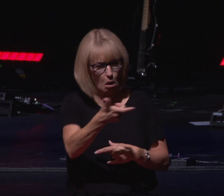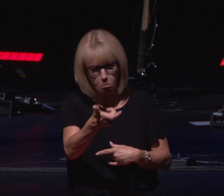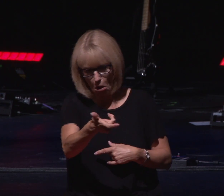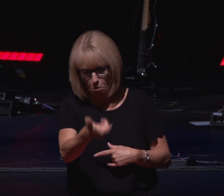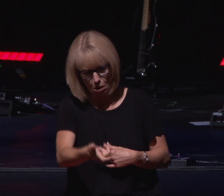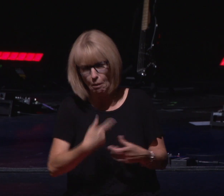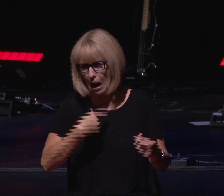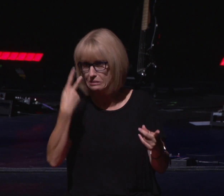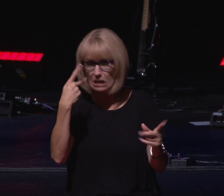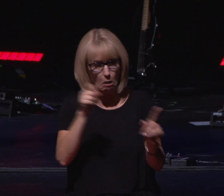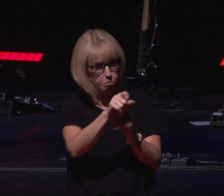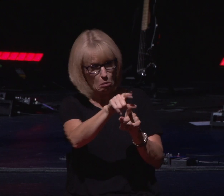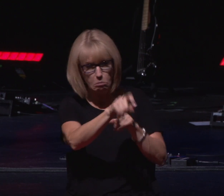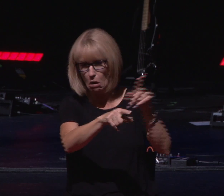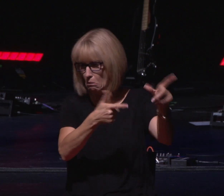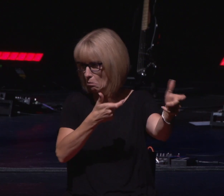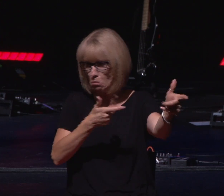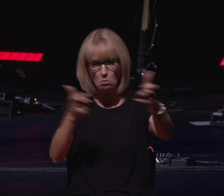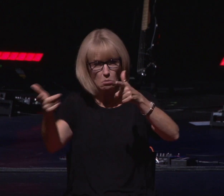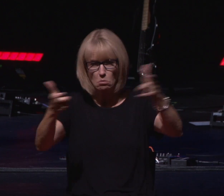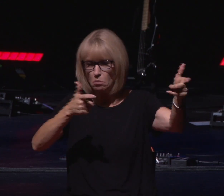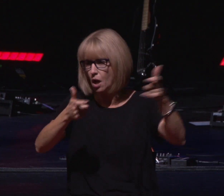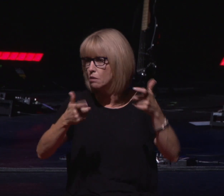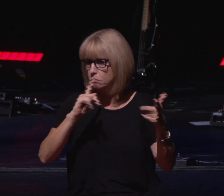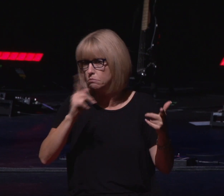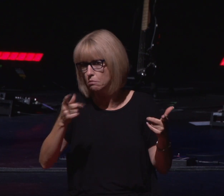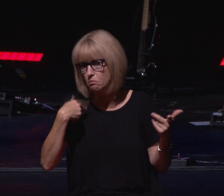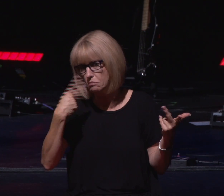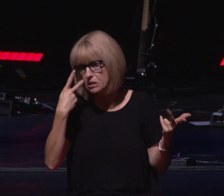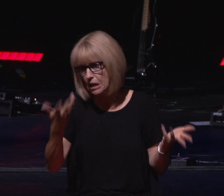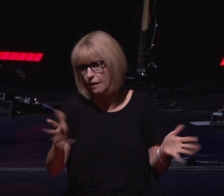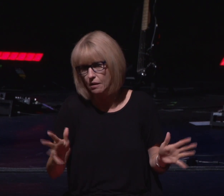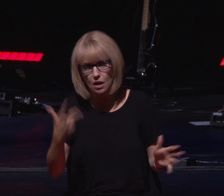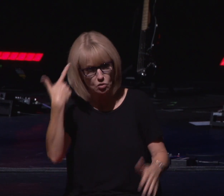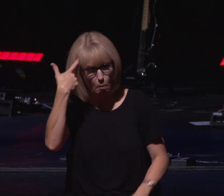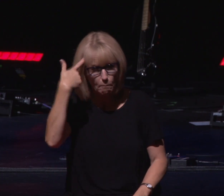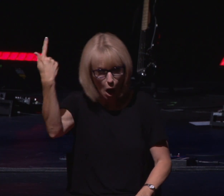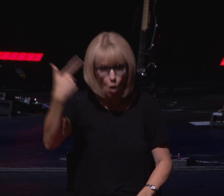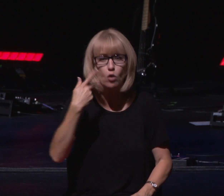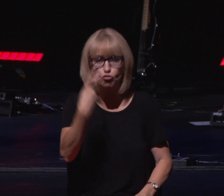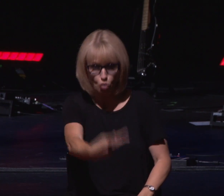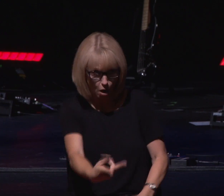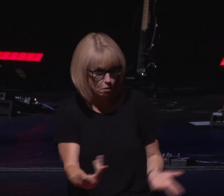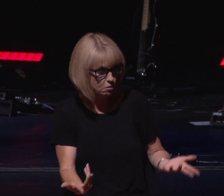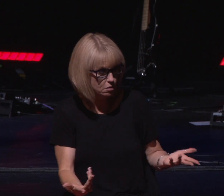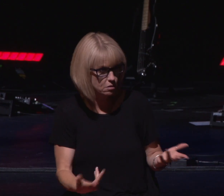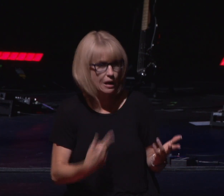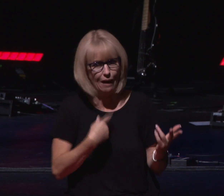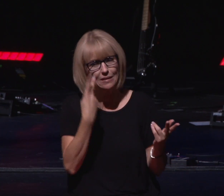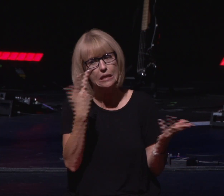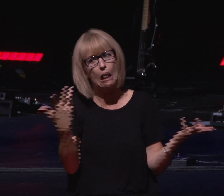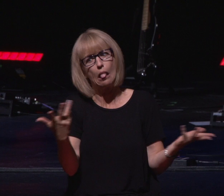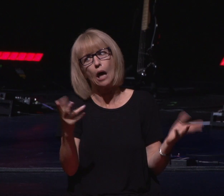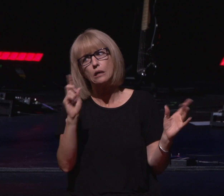the guns coming from people's come from the guns, a person got shot in the head. I've seen a